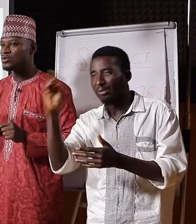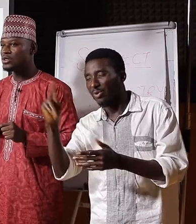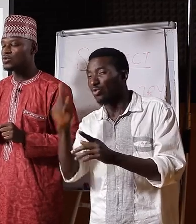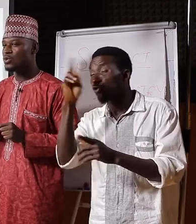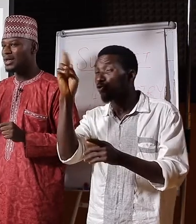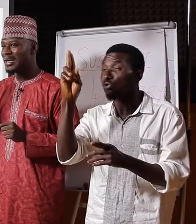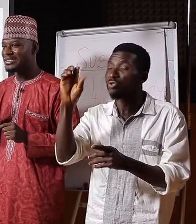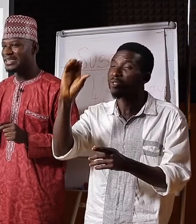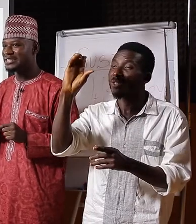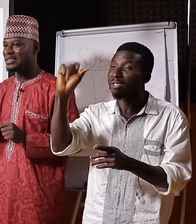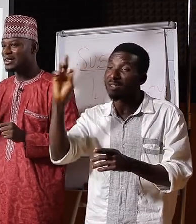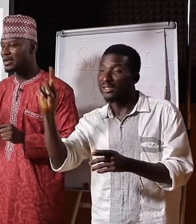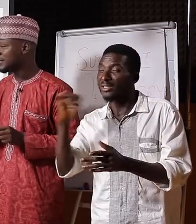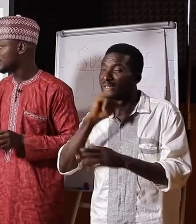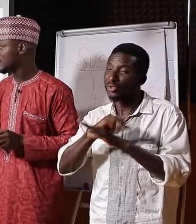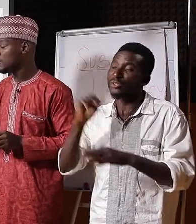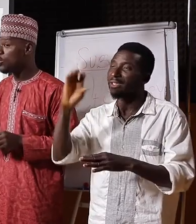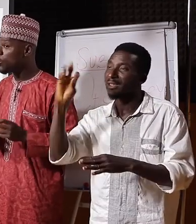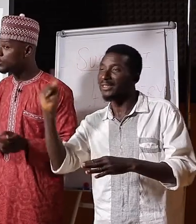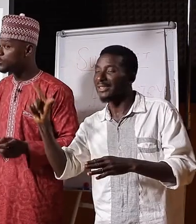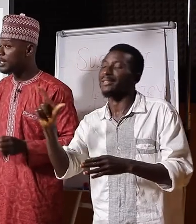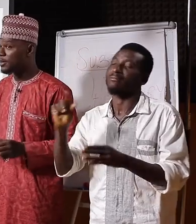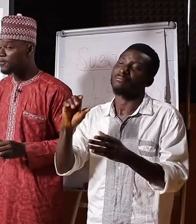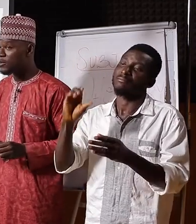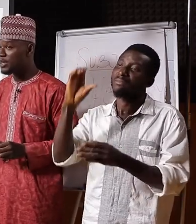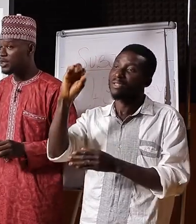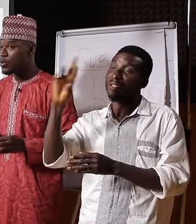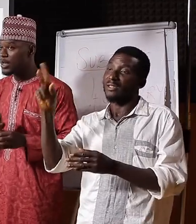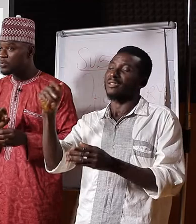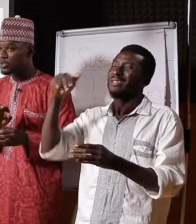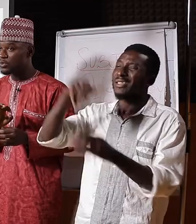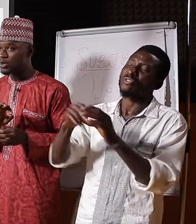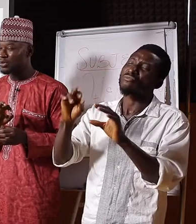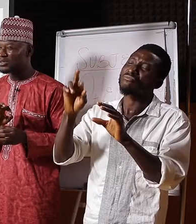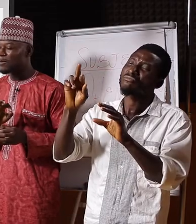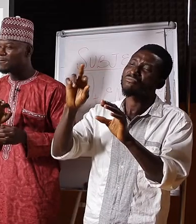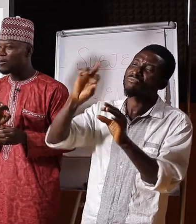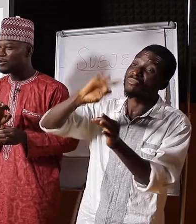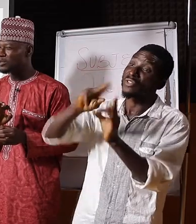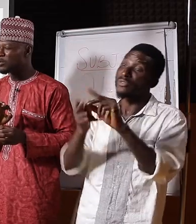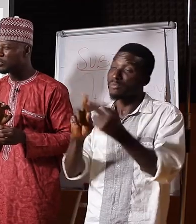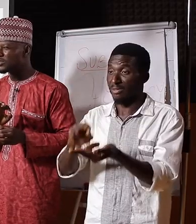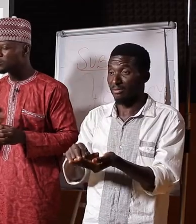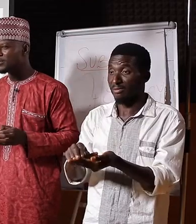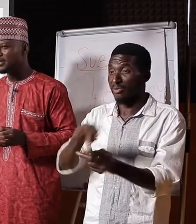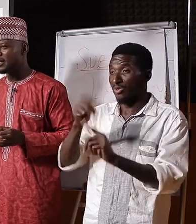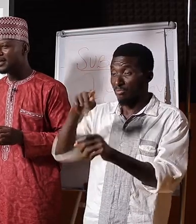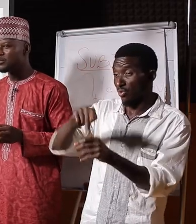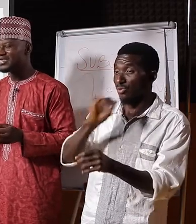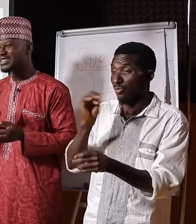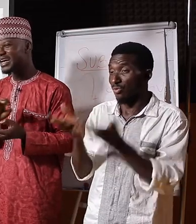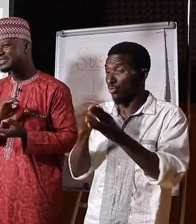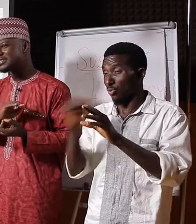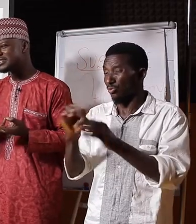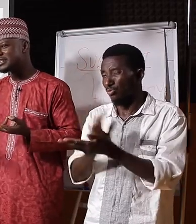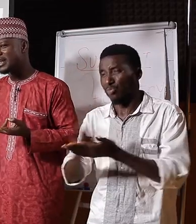then that is what is called catalytic cracking. Also in reforming, when the petroleum does not burn smoothly, that